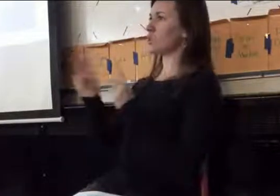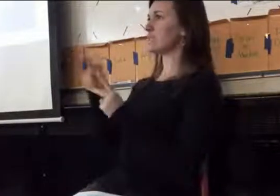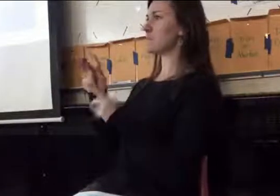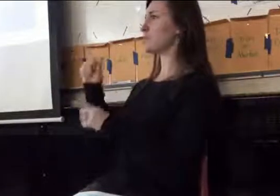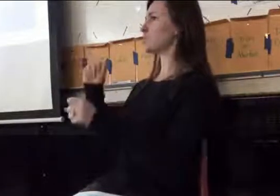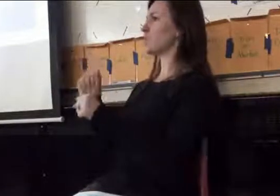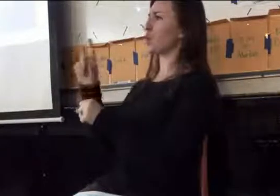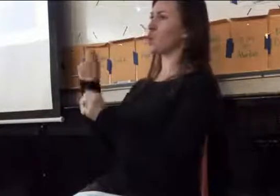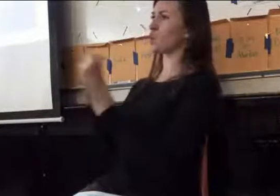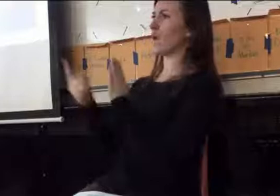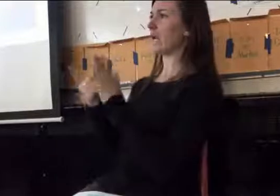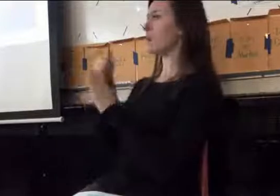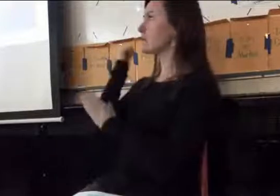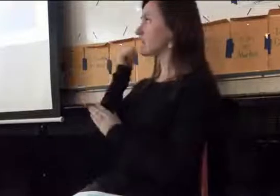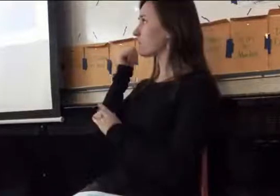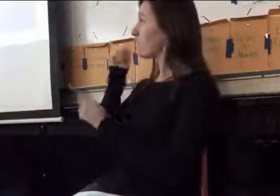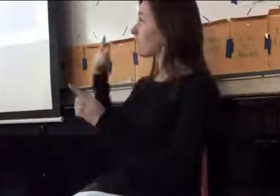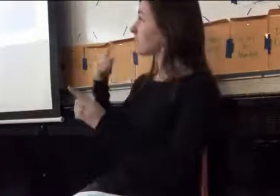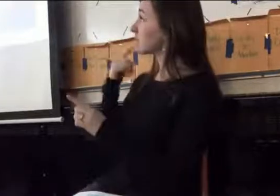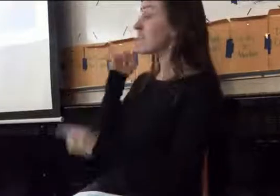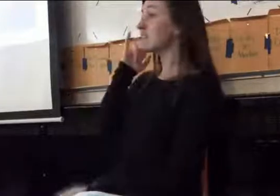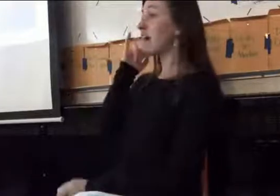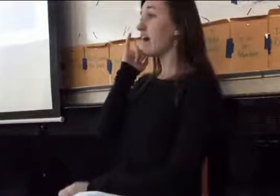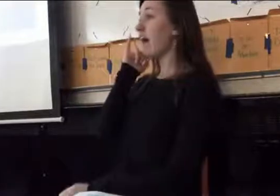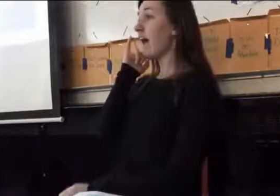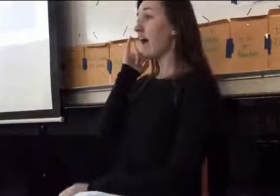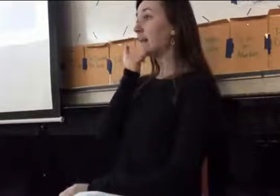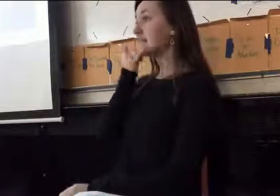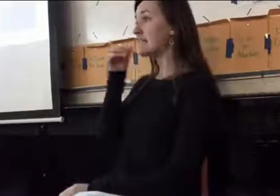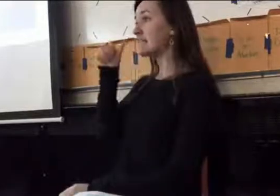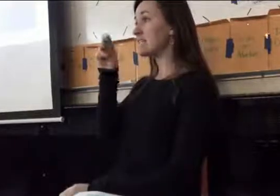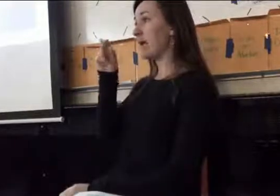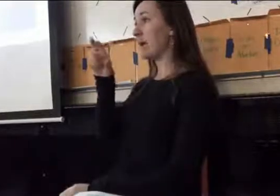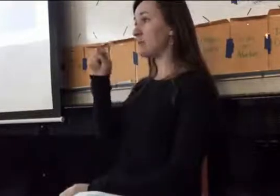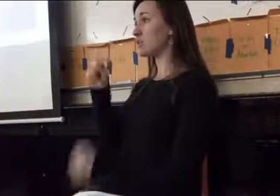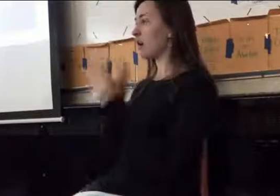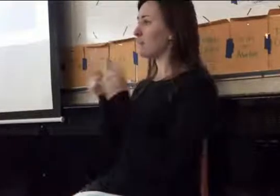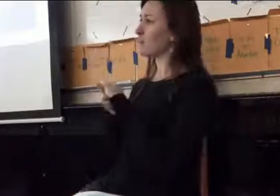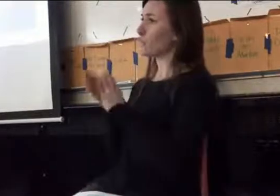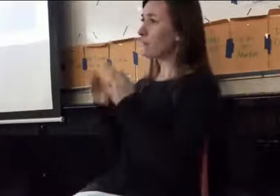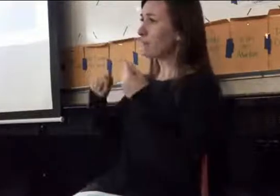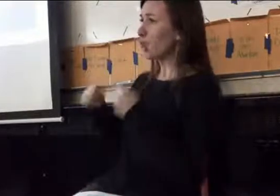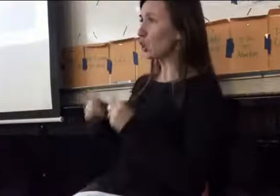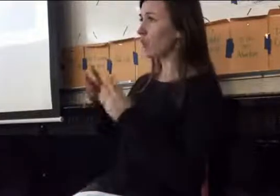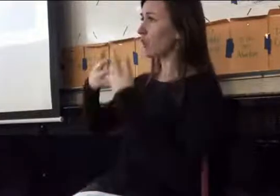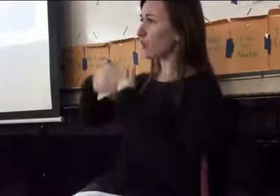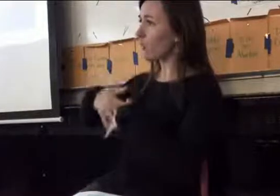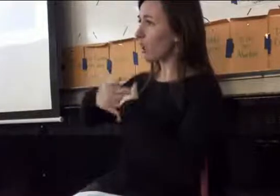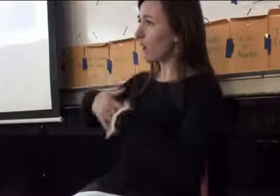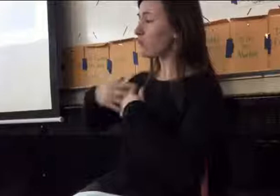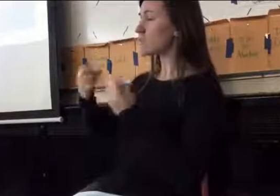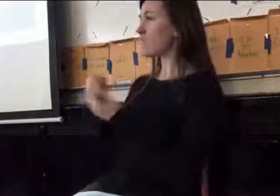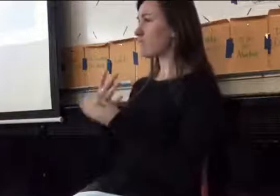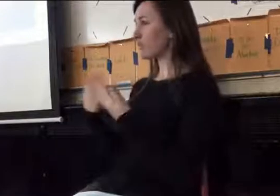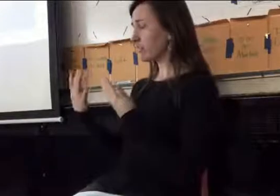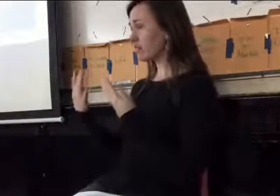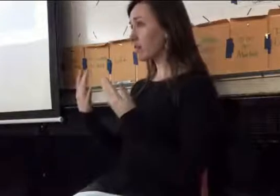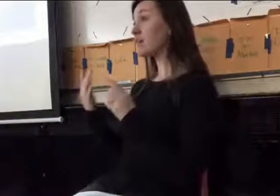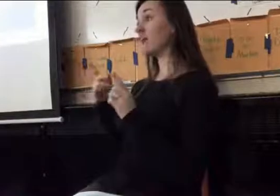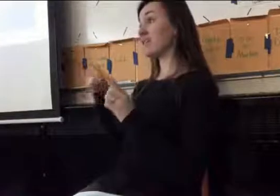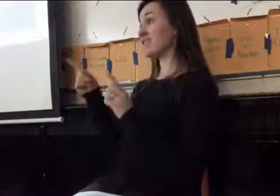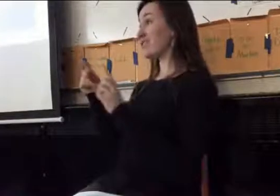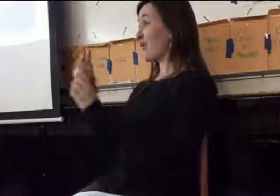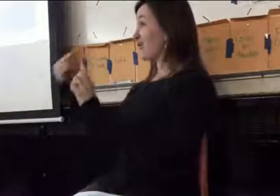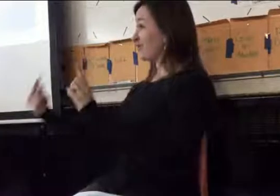this one that says accidents at Amazon, workers left to suffer after warehouse injuries. Is Amazon's CEO a robber baron or a captain